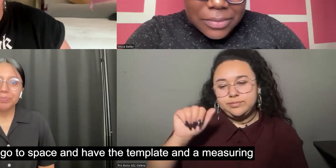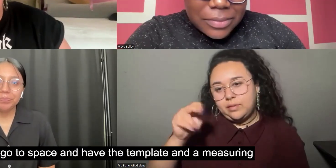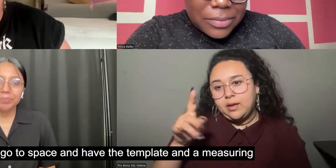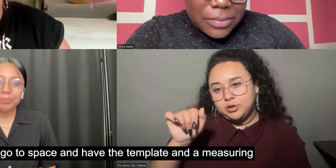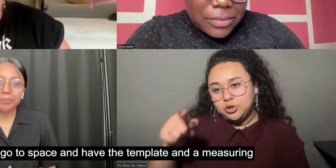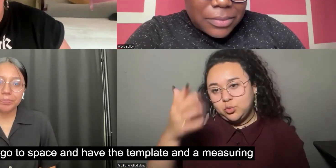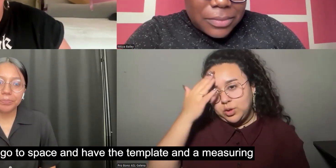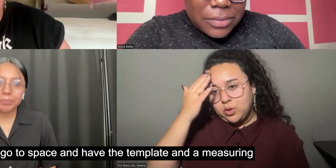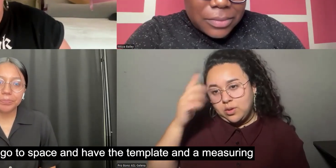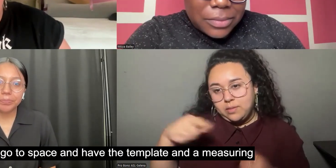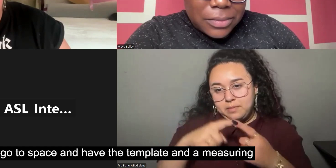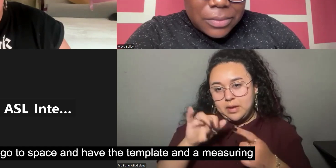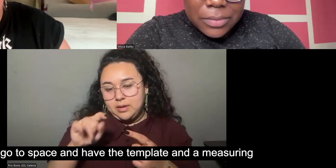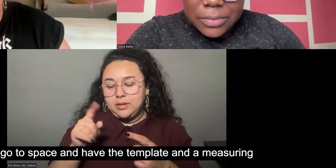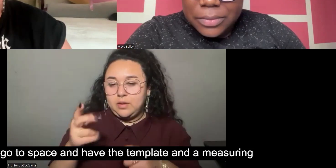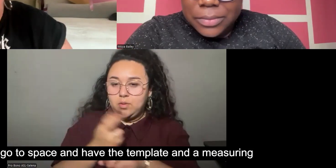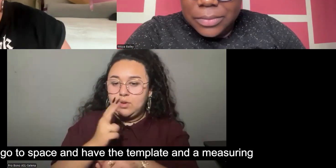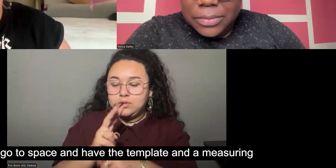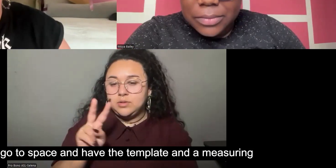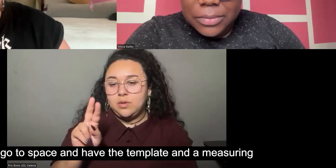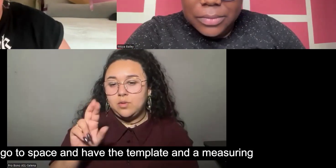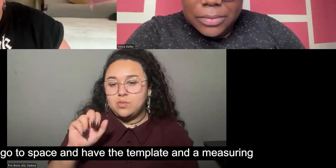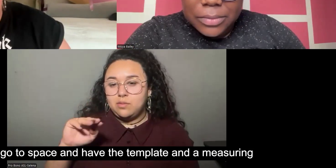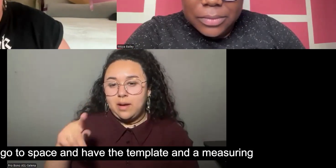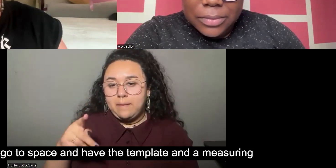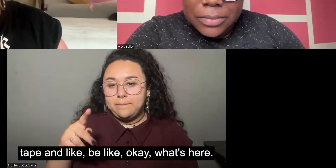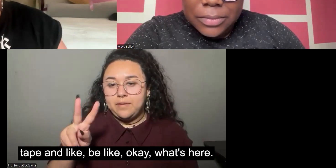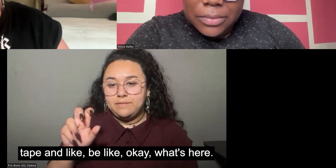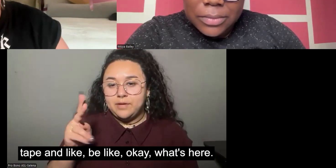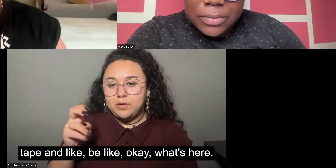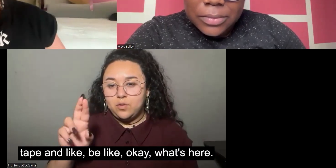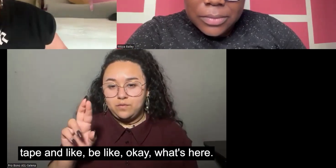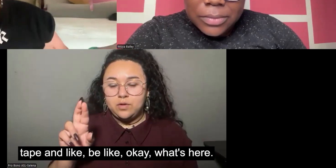they use Ramp Vancouver's access audit templates and would just go to spaces and have the